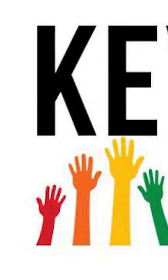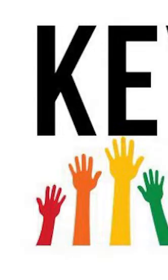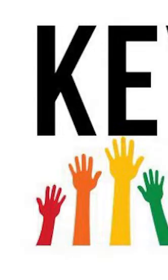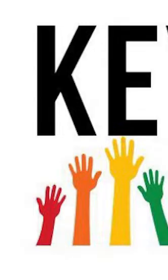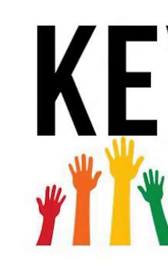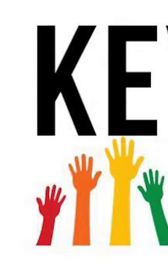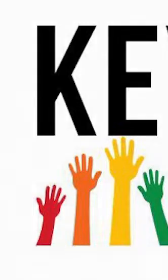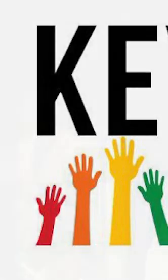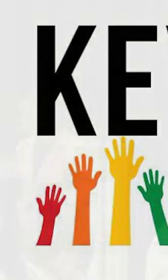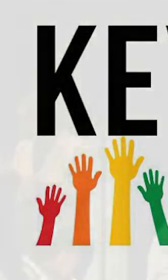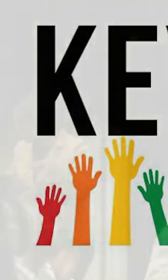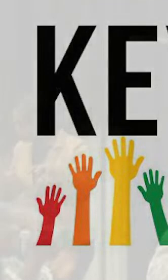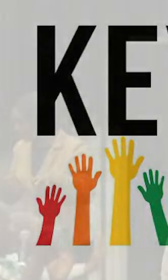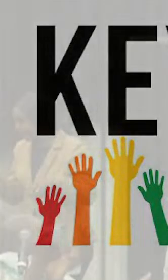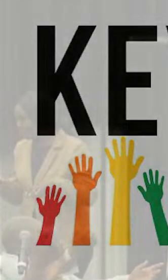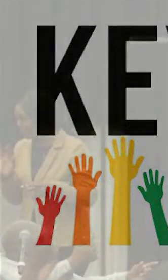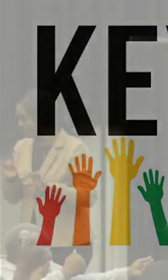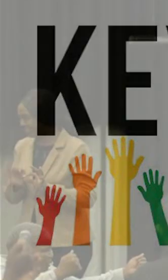Lusa,